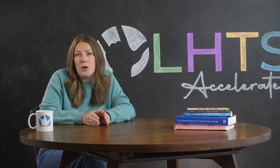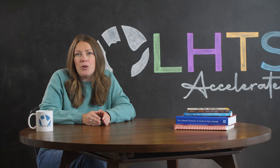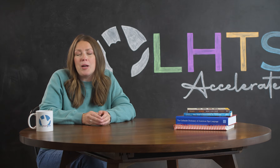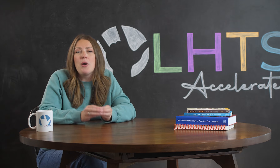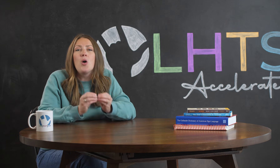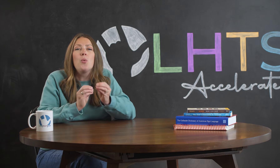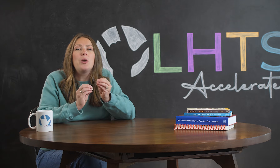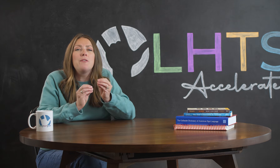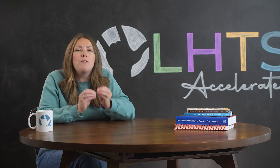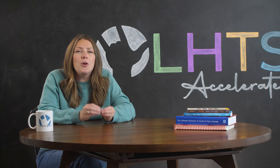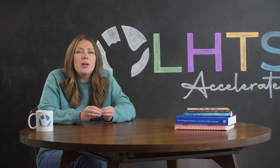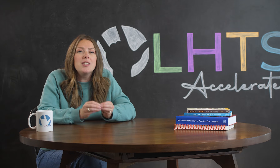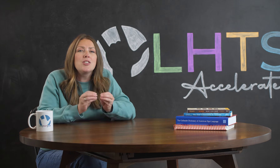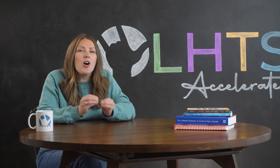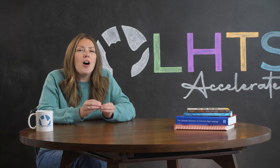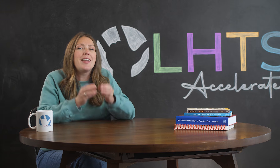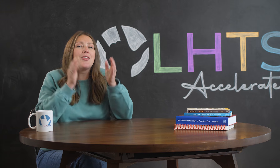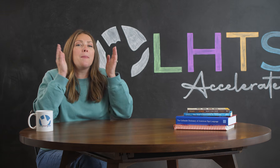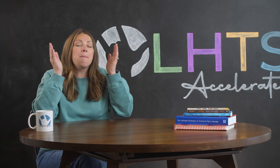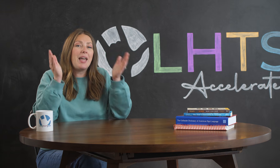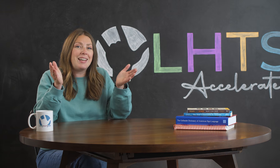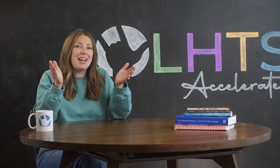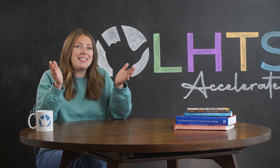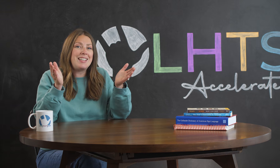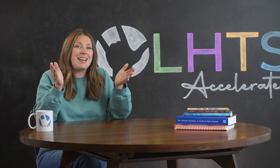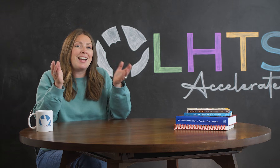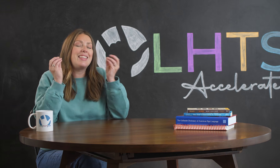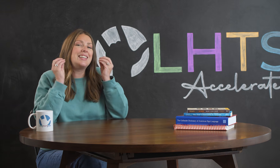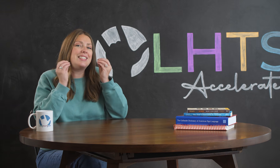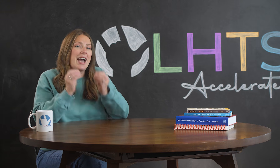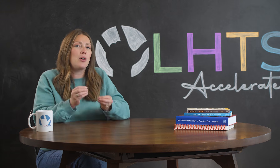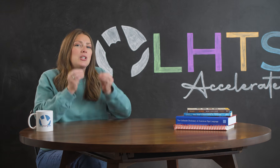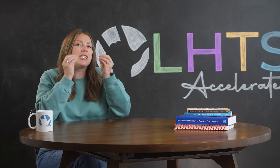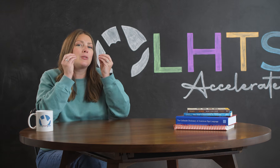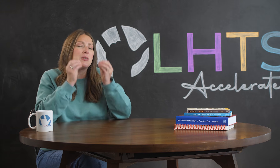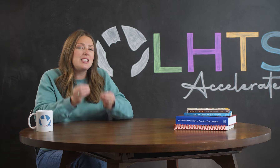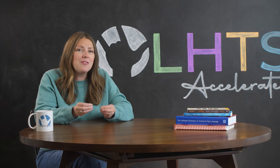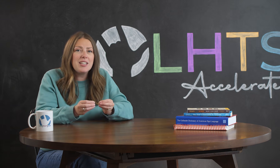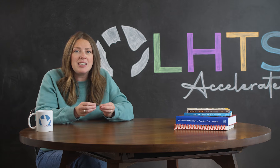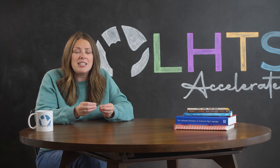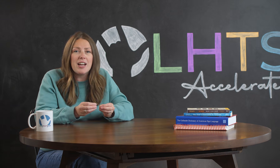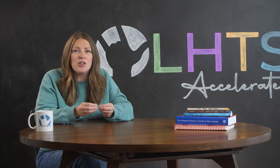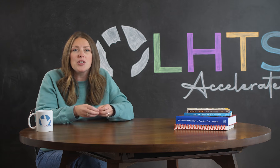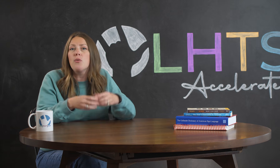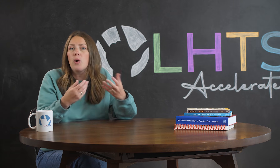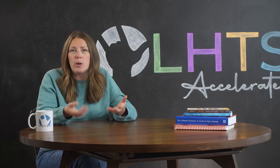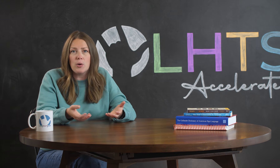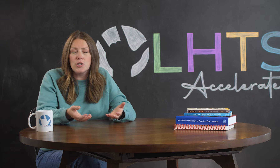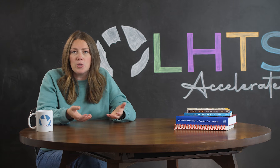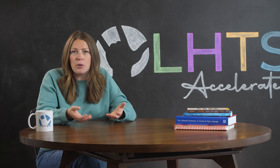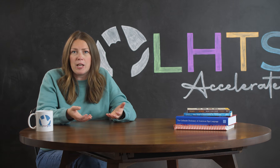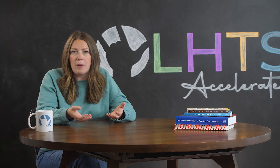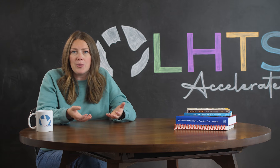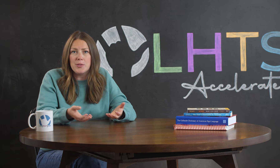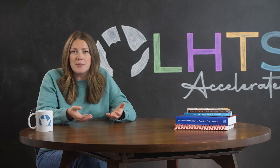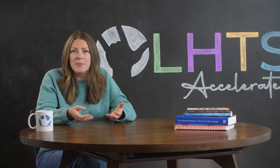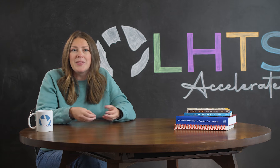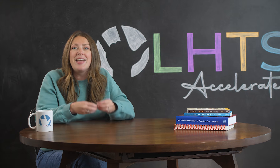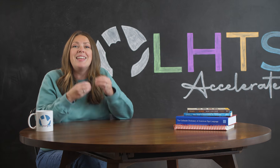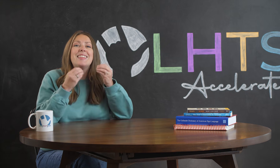program, we focused on the main idea and then down to the specific details of what we were interpreting about. This